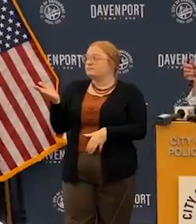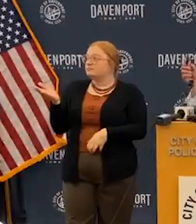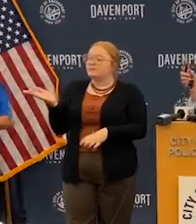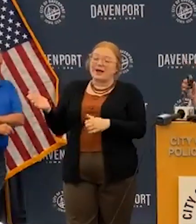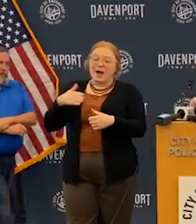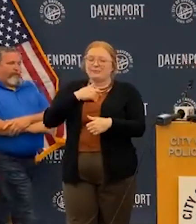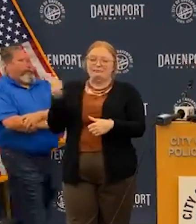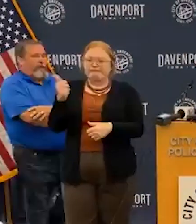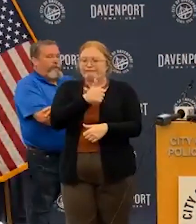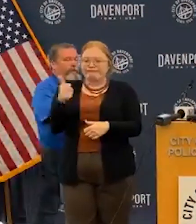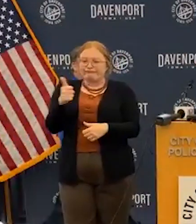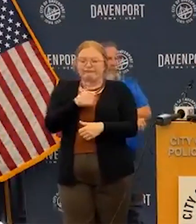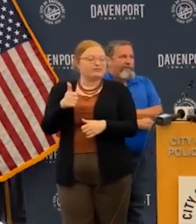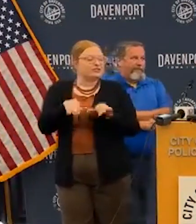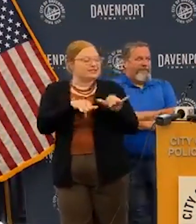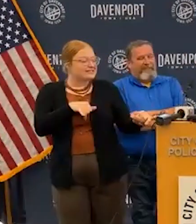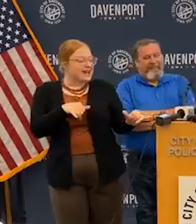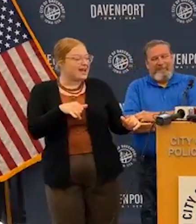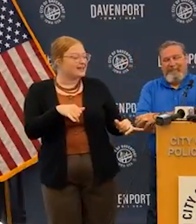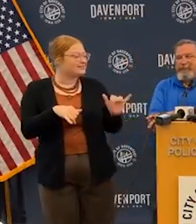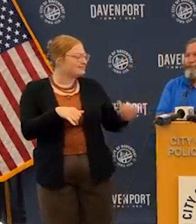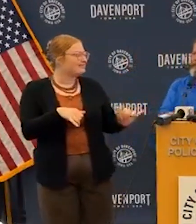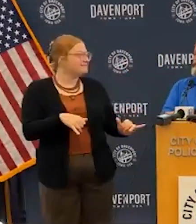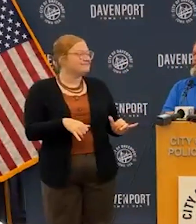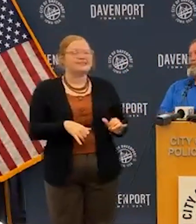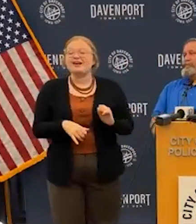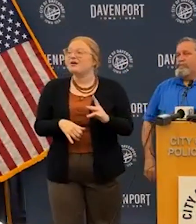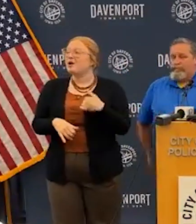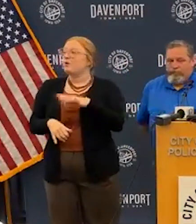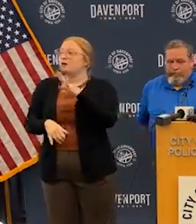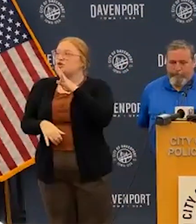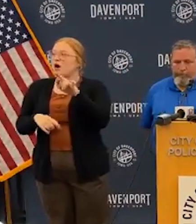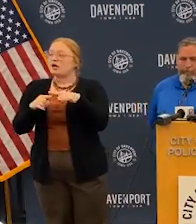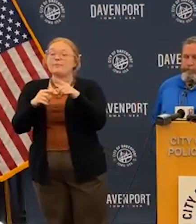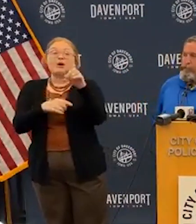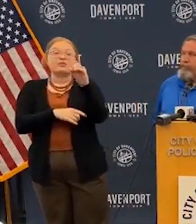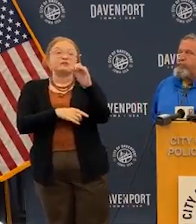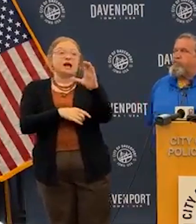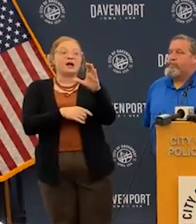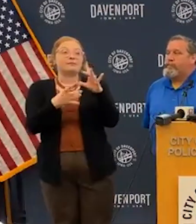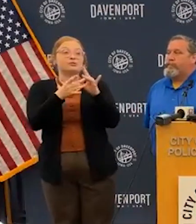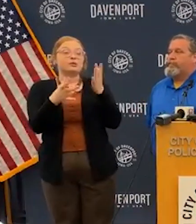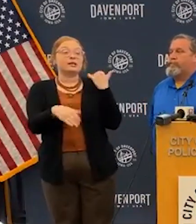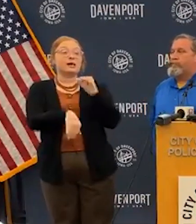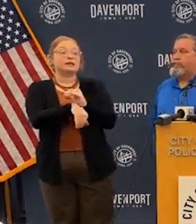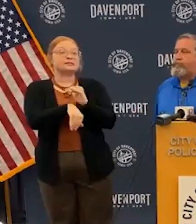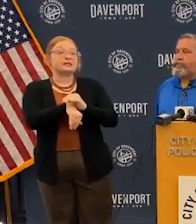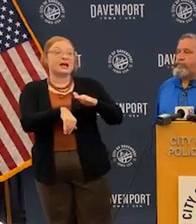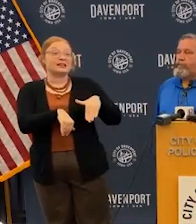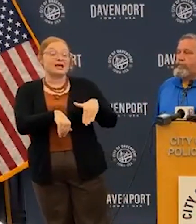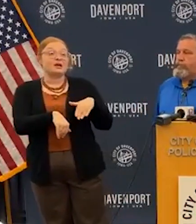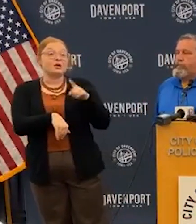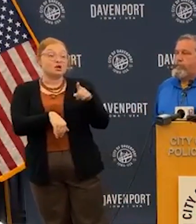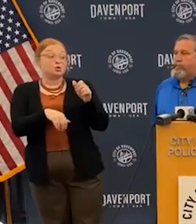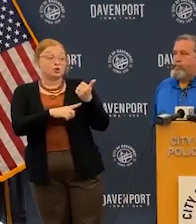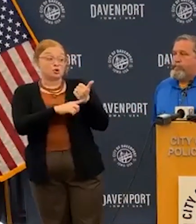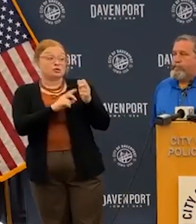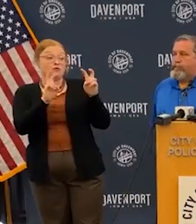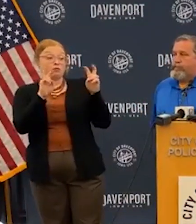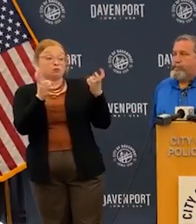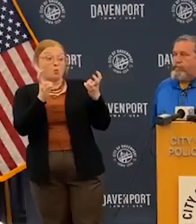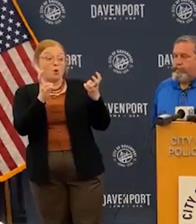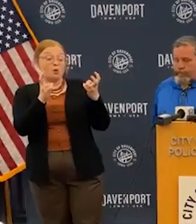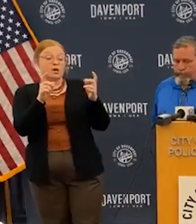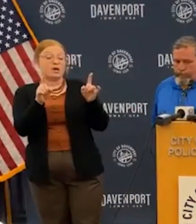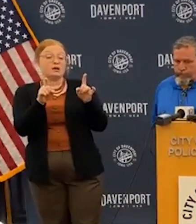to me? Talking about the documents dropped late last night, you were quoted in one of the inspector's logs for back in